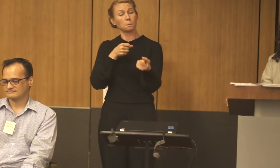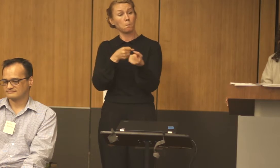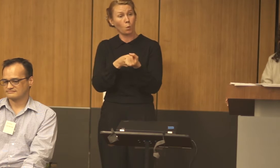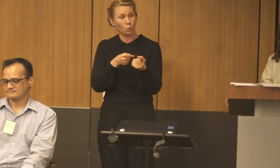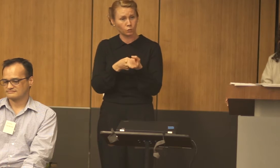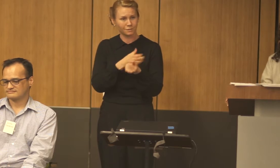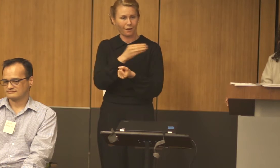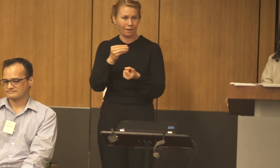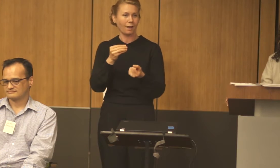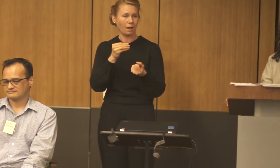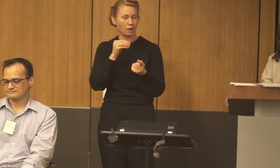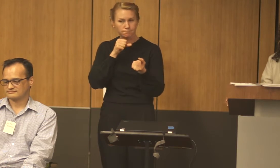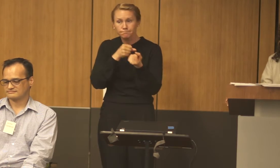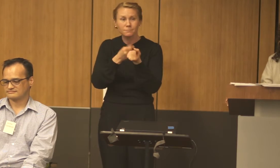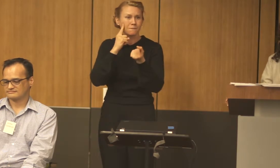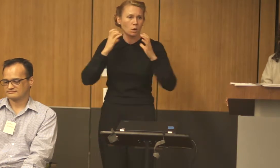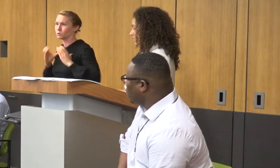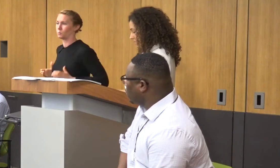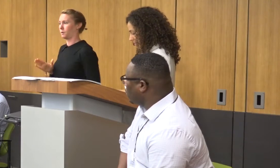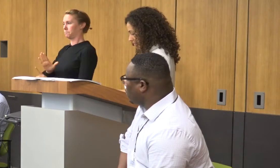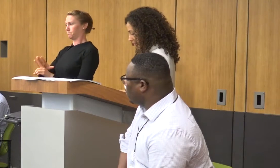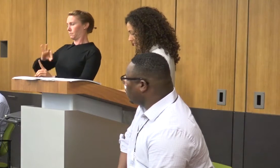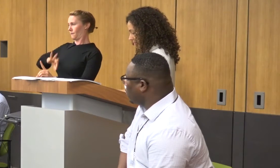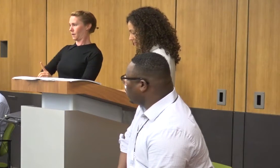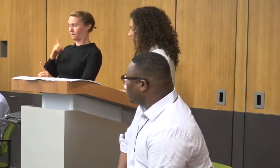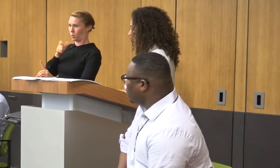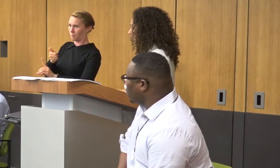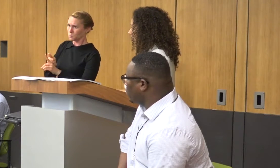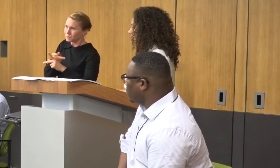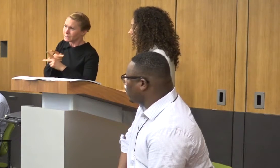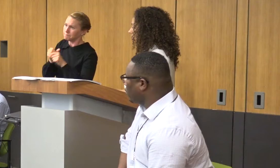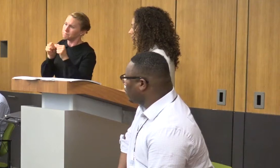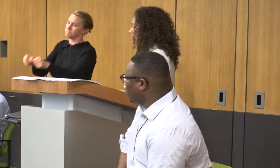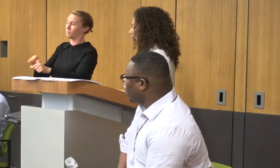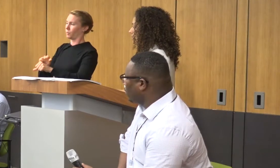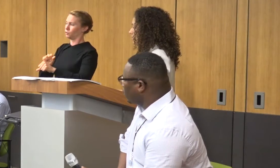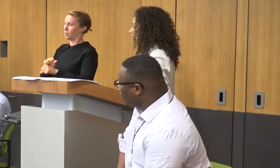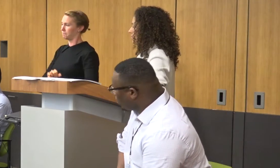even advocate for the consumer on their behalf so they can keep these jobs. Yeah.